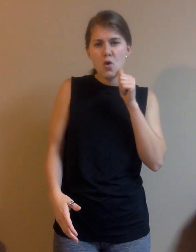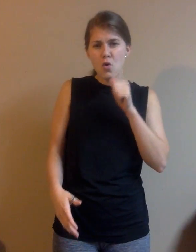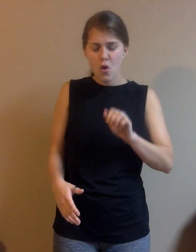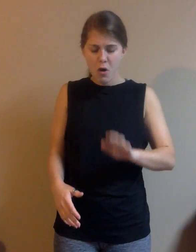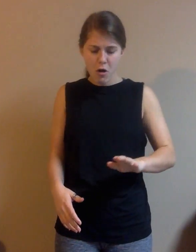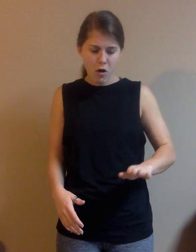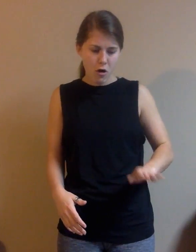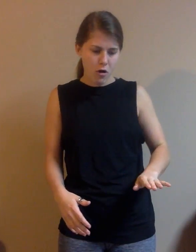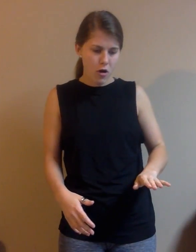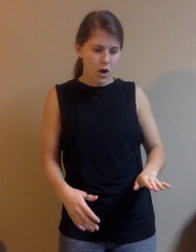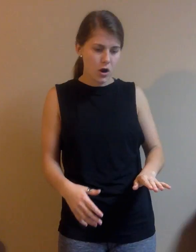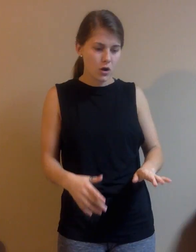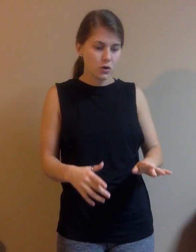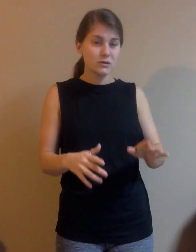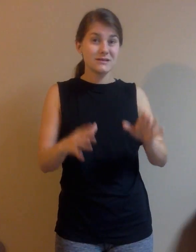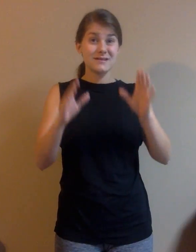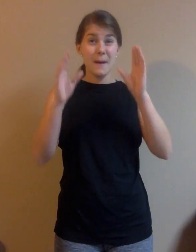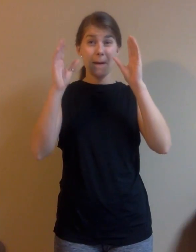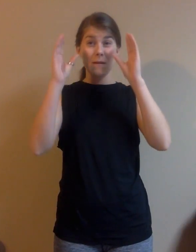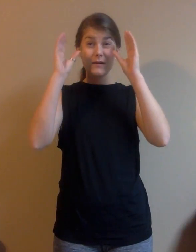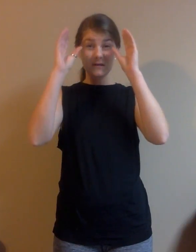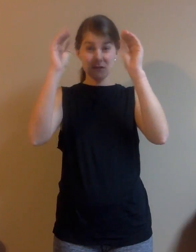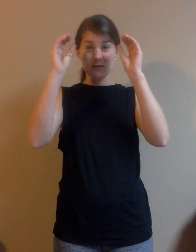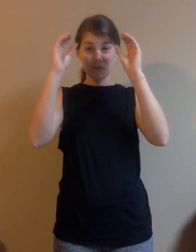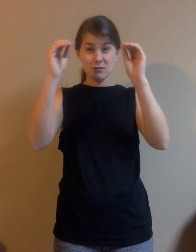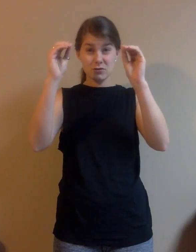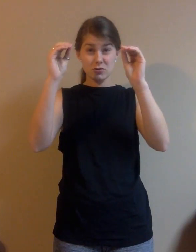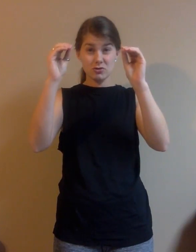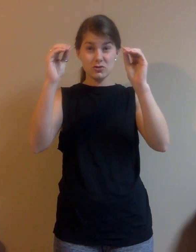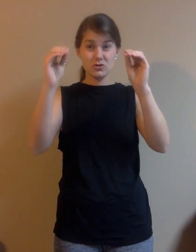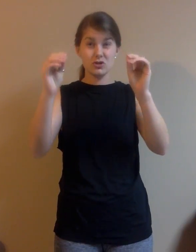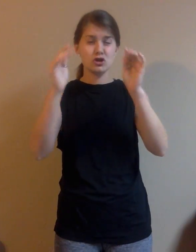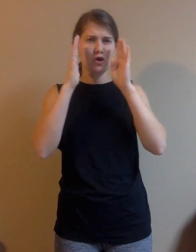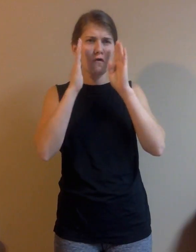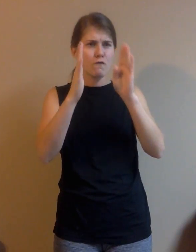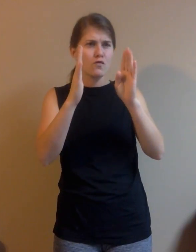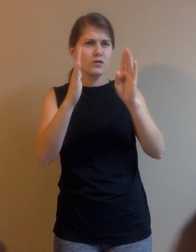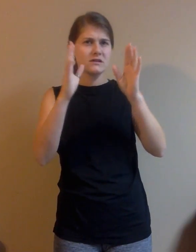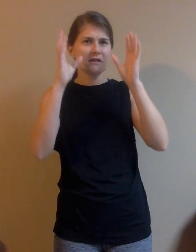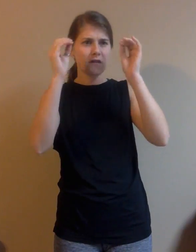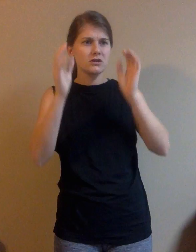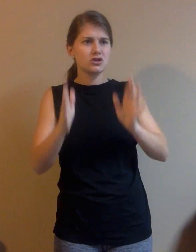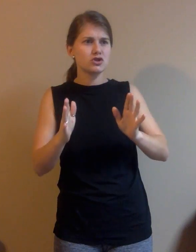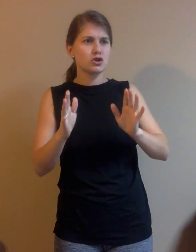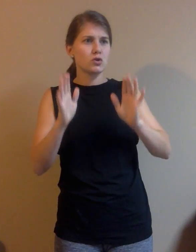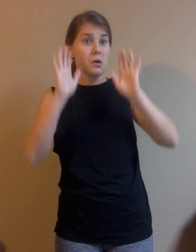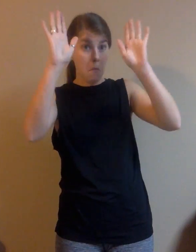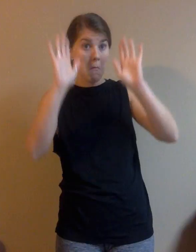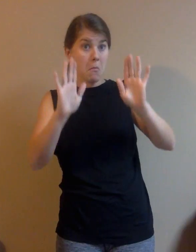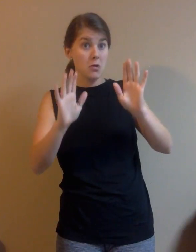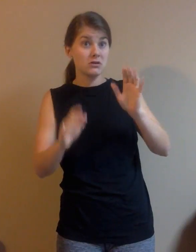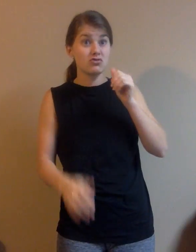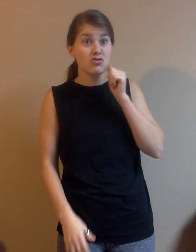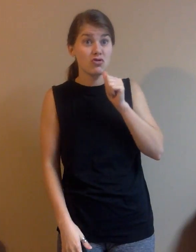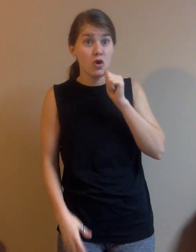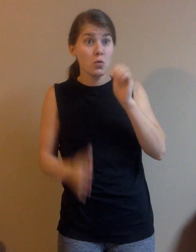girl hardly ever paid attention. And in this drawing lesson, she did. And the teacher was fascinated. She went over to her, and she said, what are you drawing?